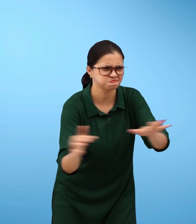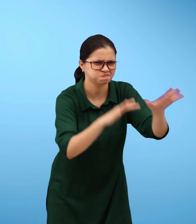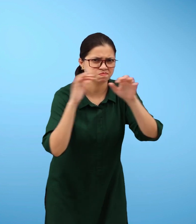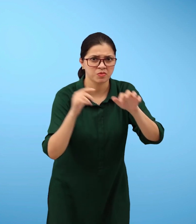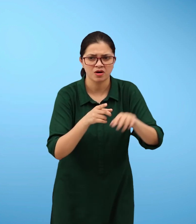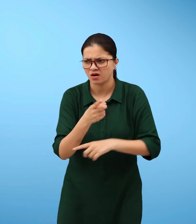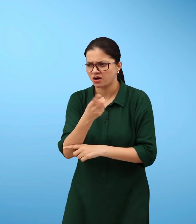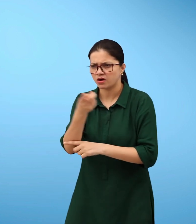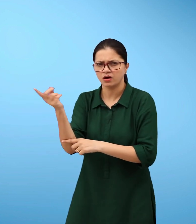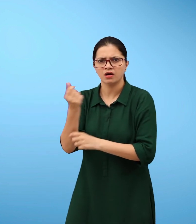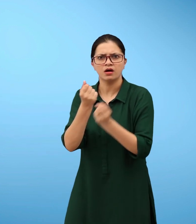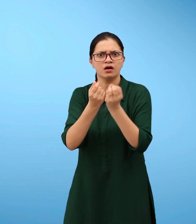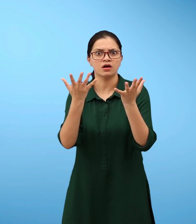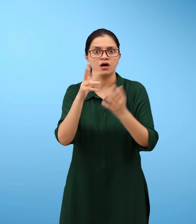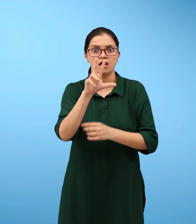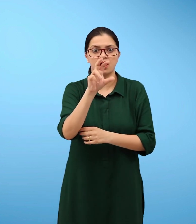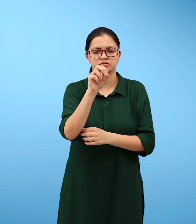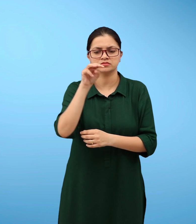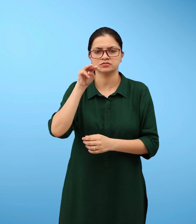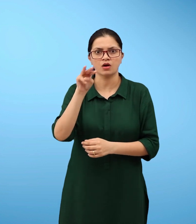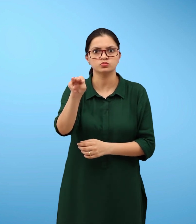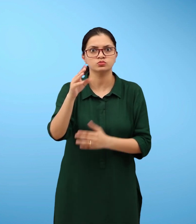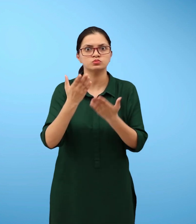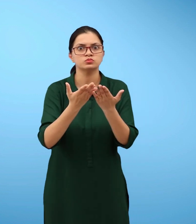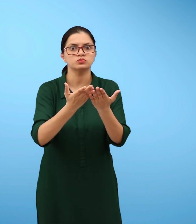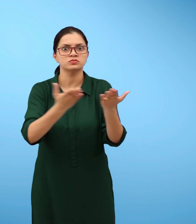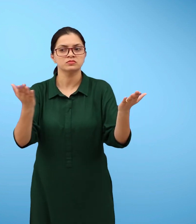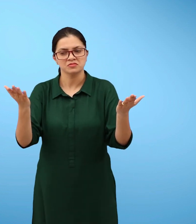They fed on the fruit of a special mango tree.